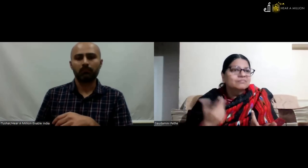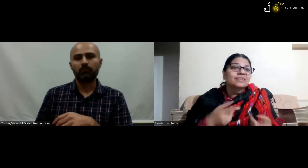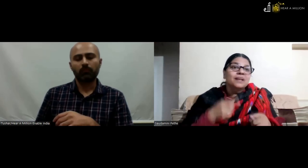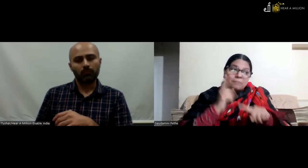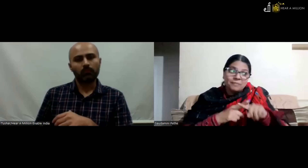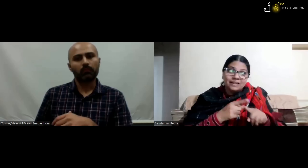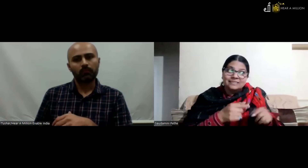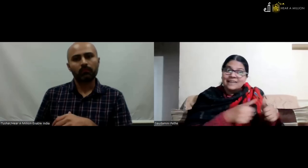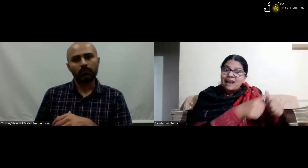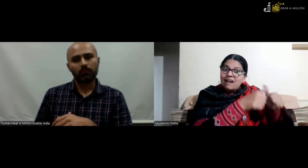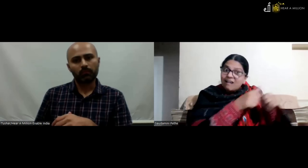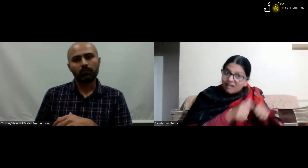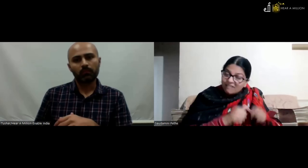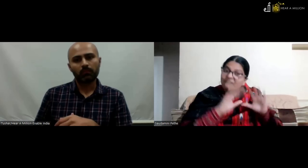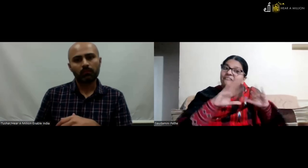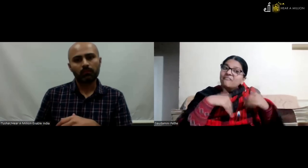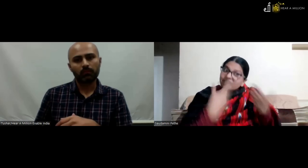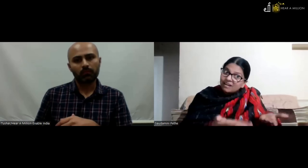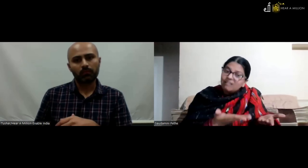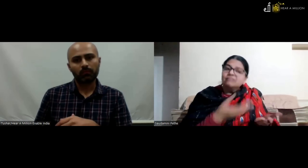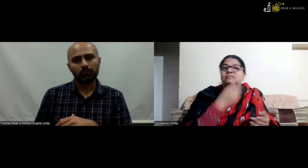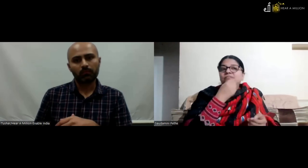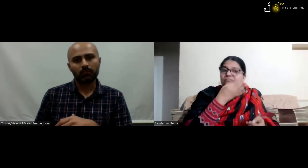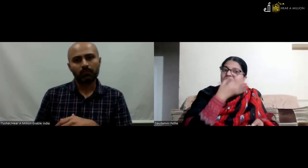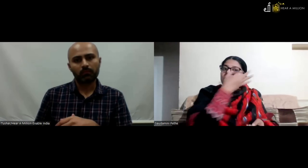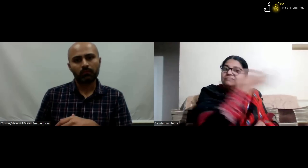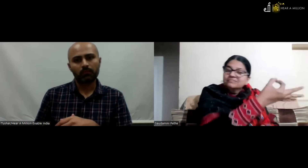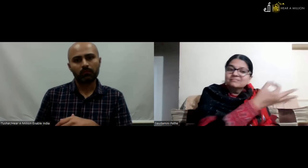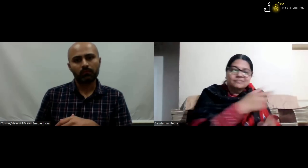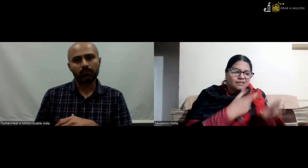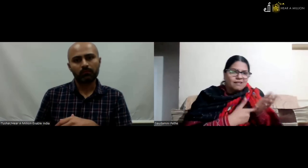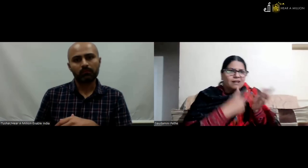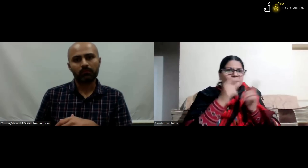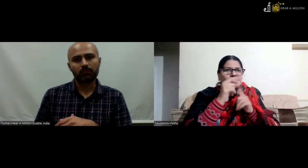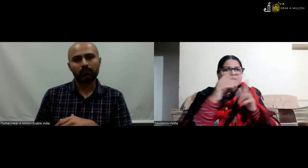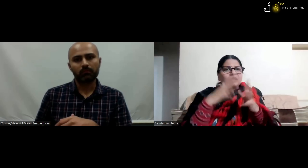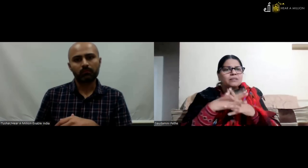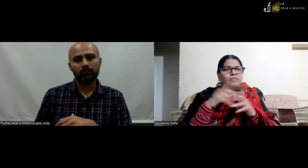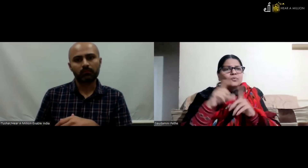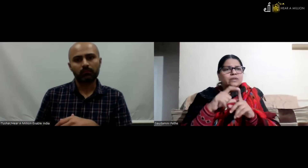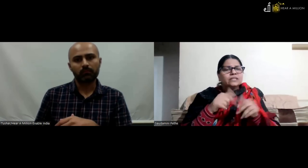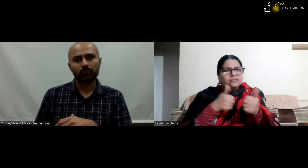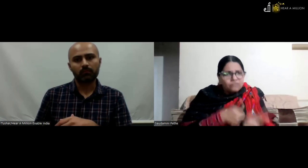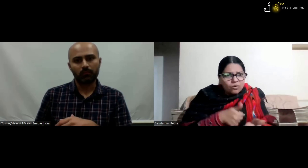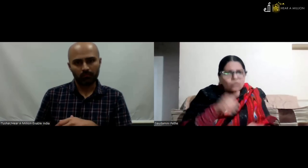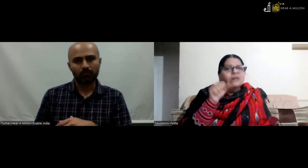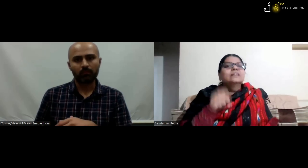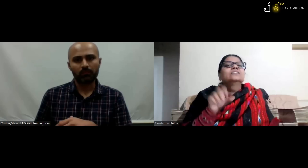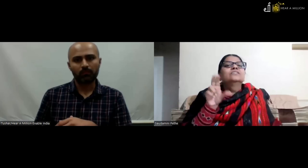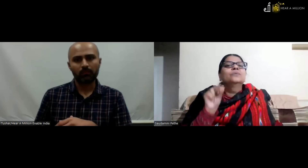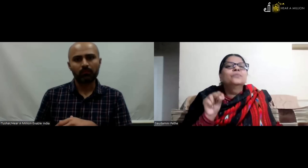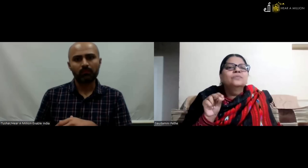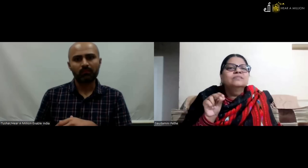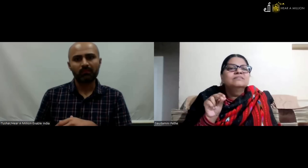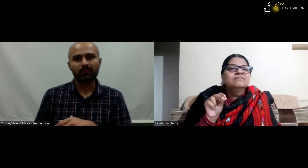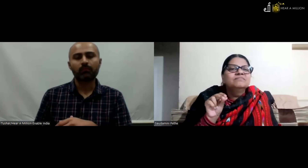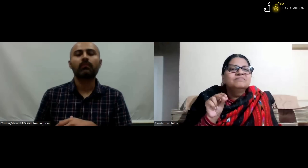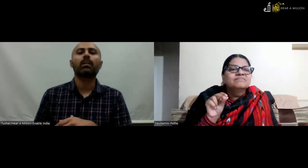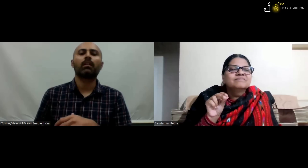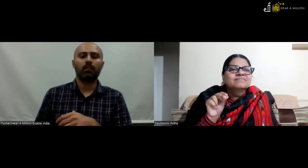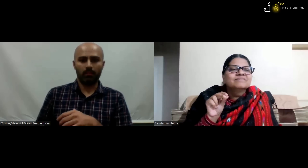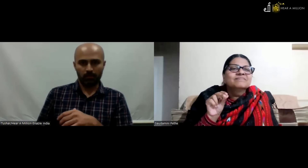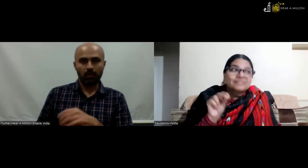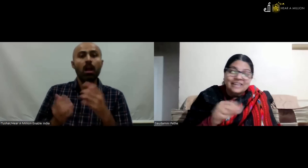denied, what is the reason. After getting the answer, then we can talk to them that